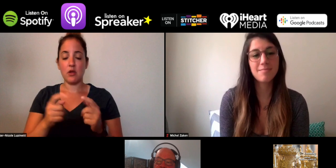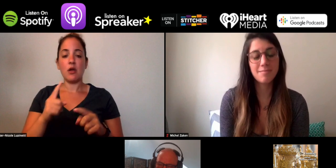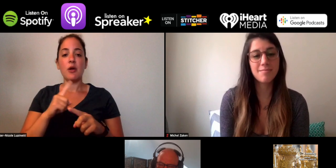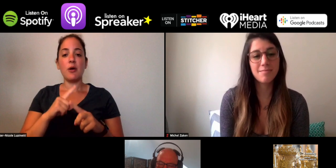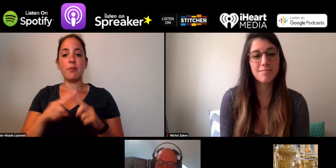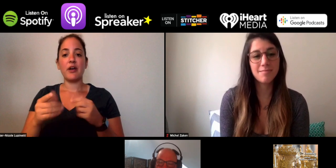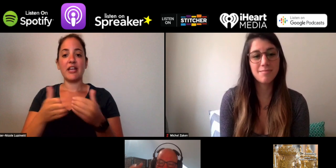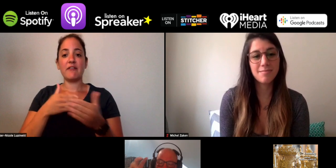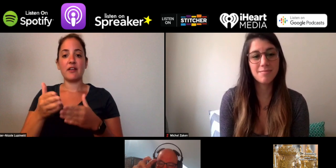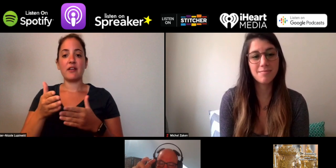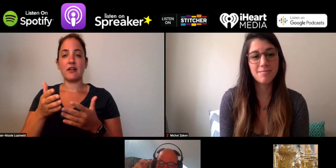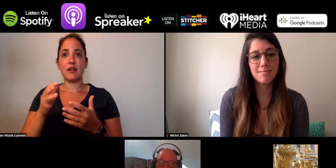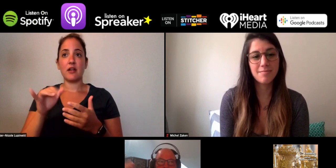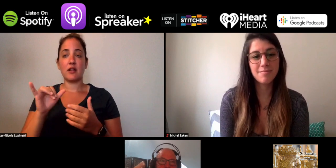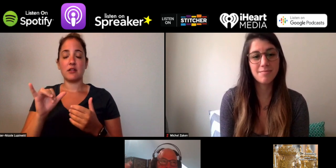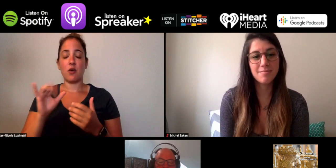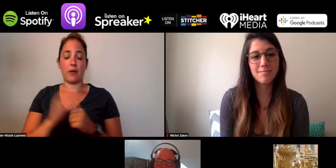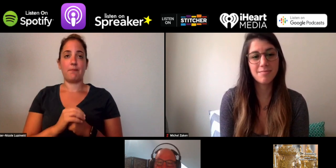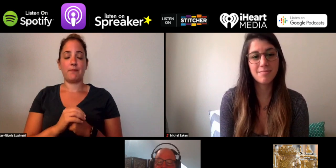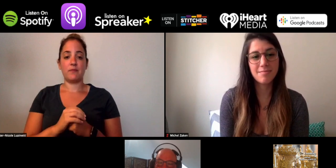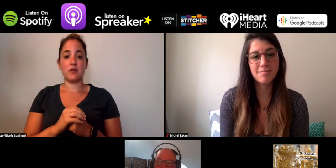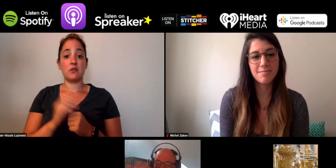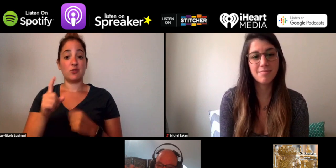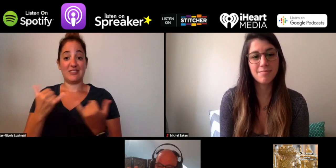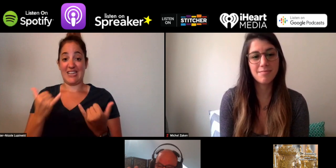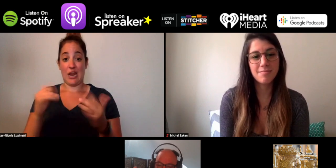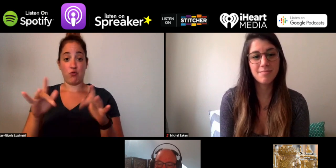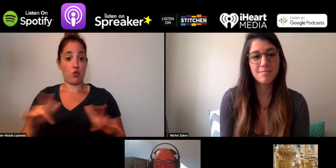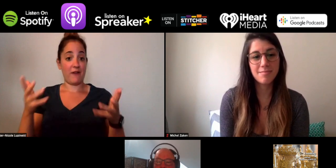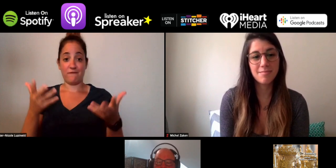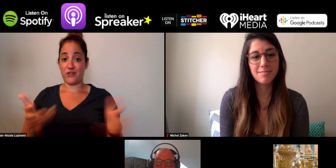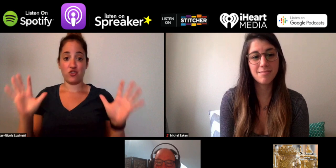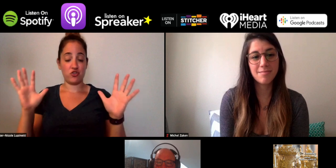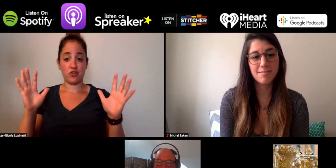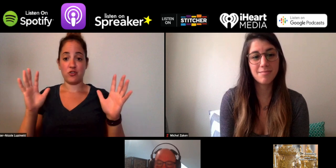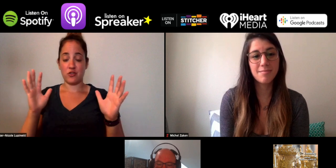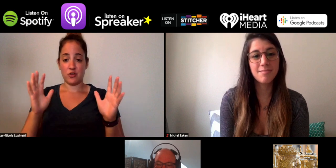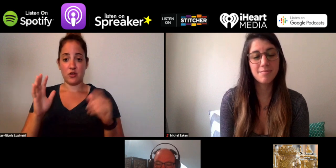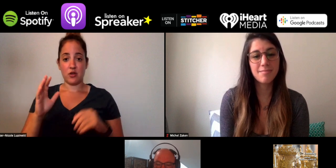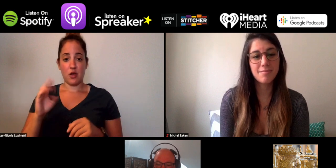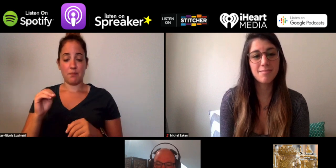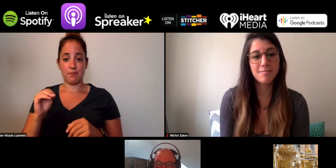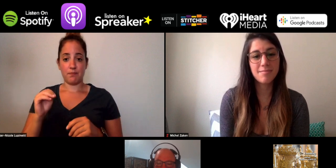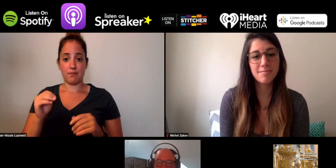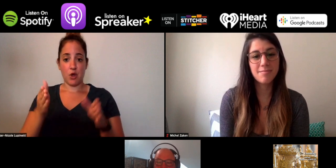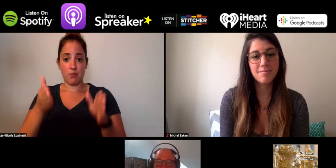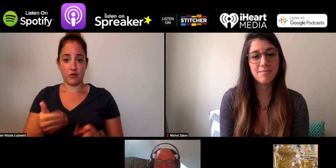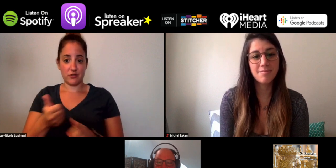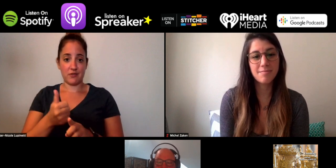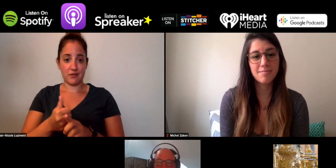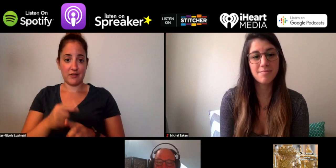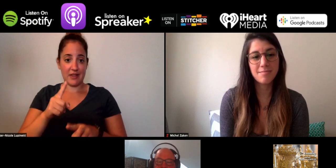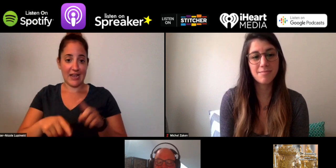Even post, like the record, like, so once we're done recording, a person who doesn't hear has the